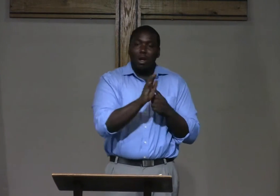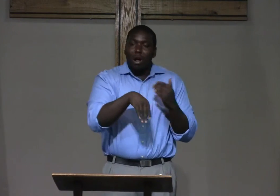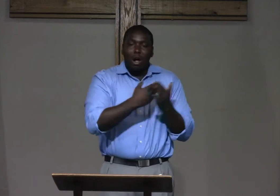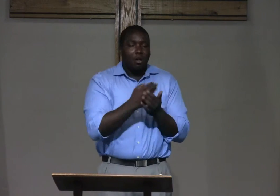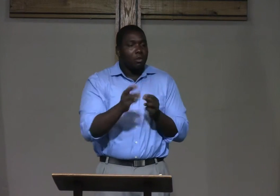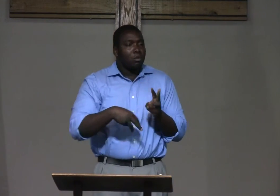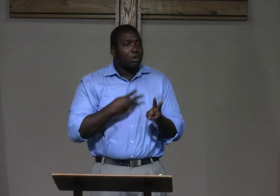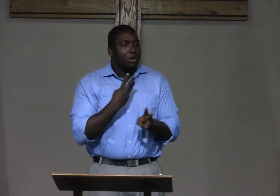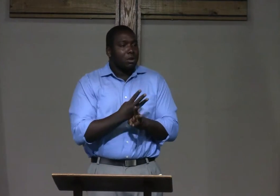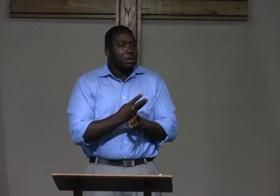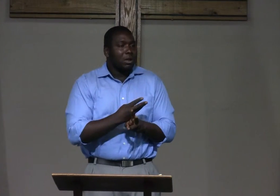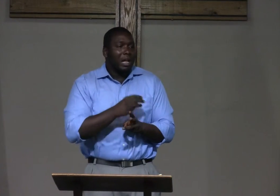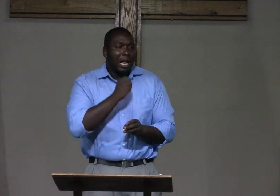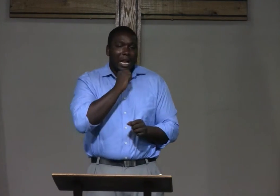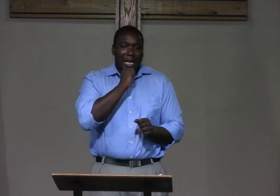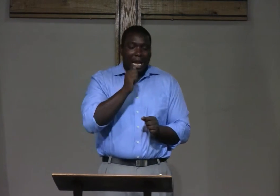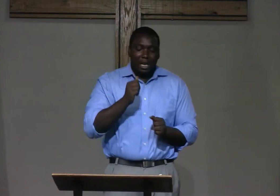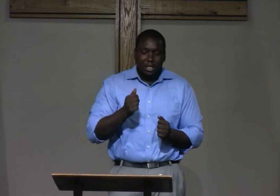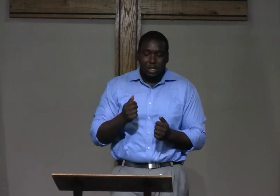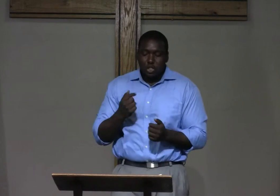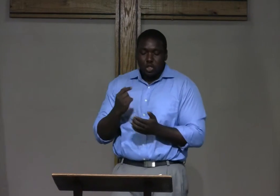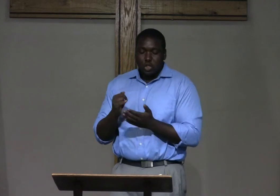We need to share with all the world.